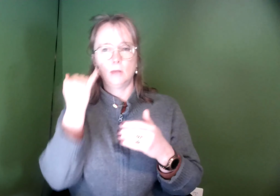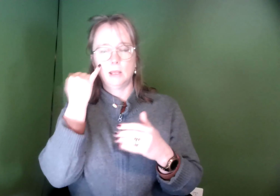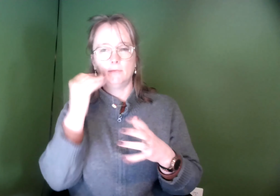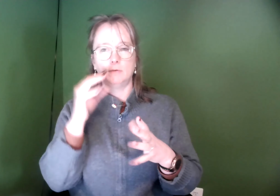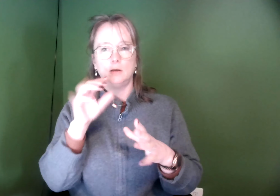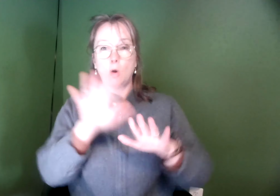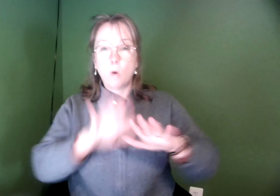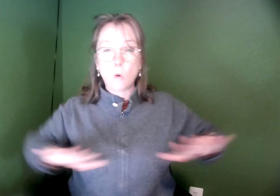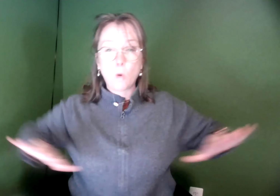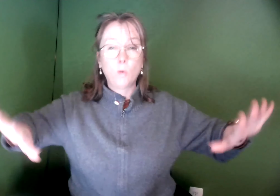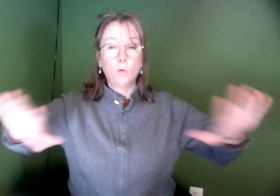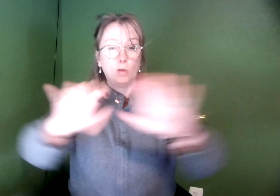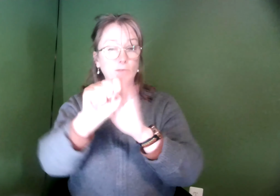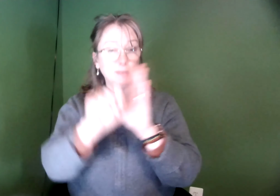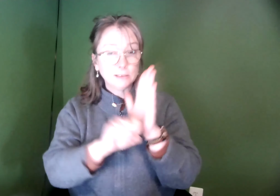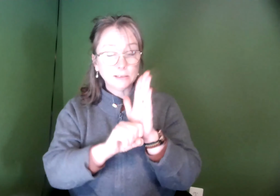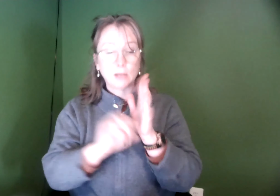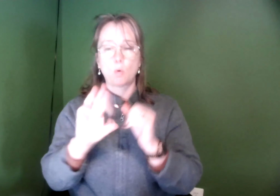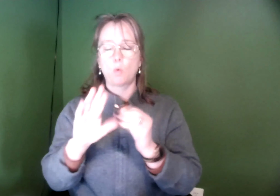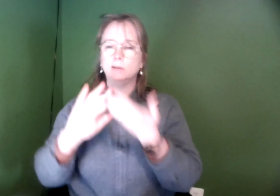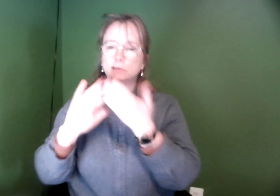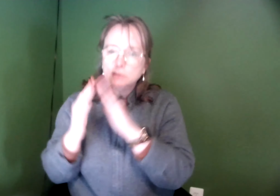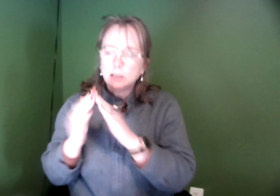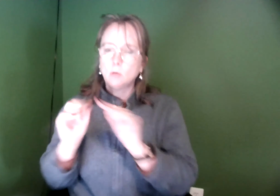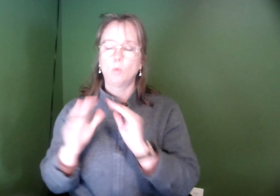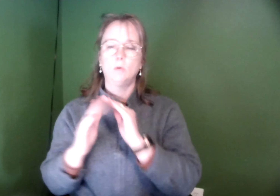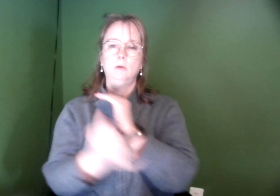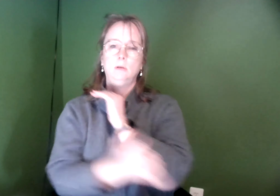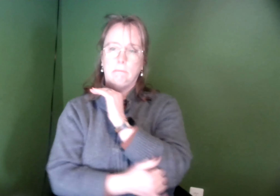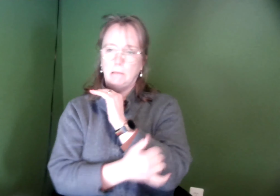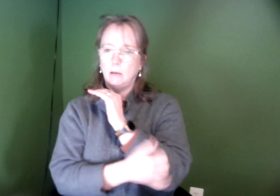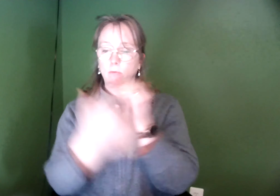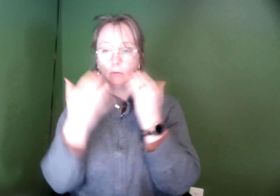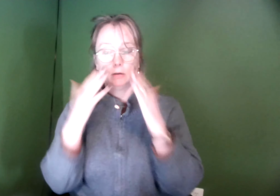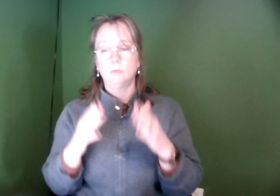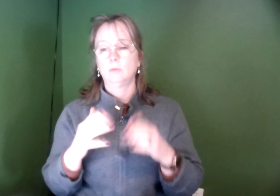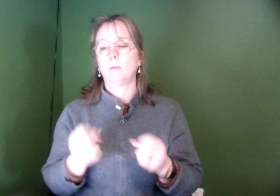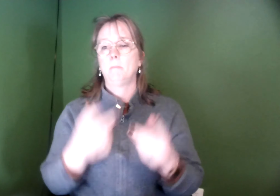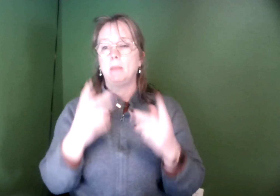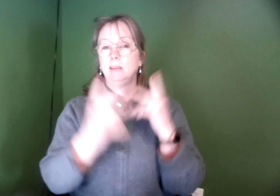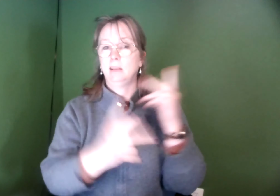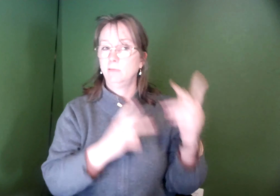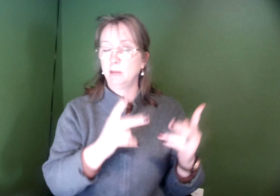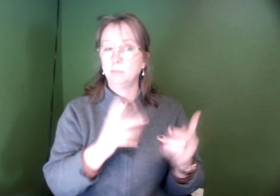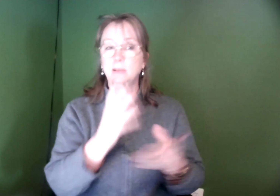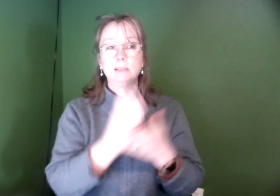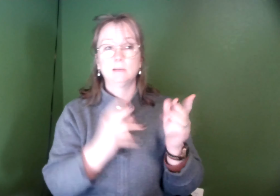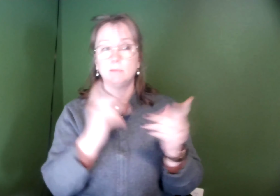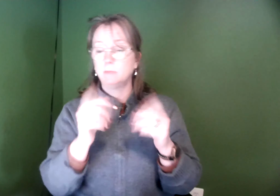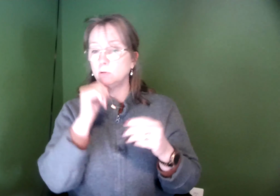a city or a county, but many families, to include the undocumented families that we